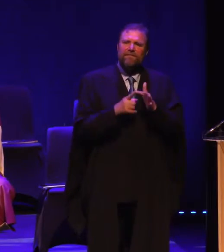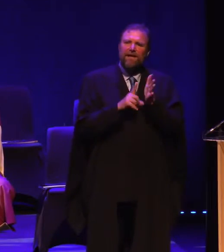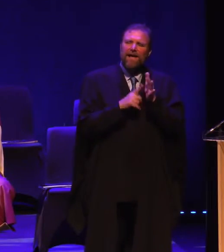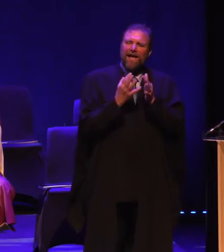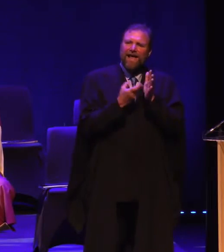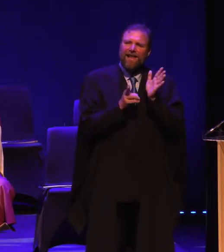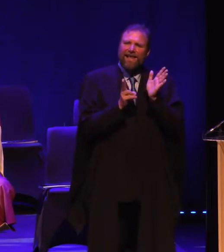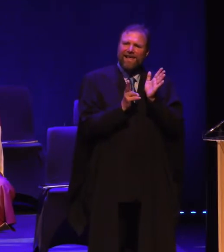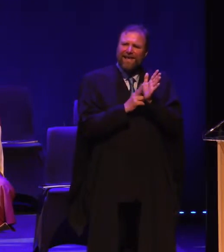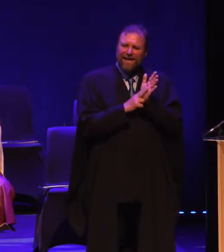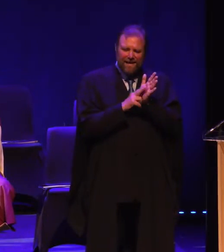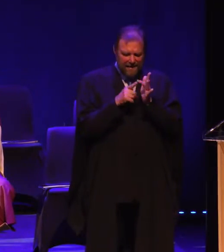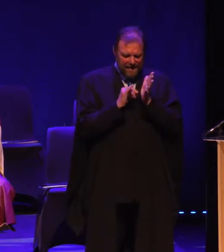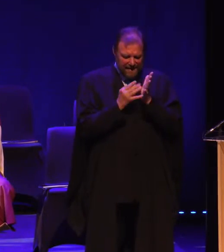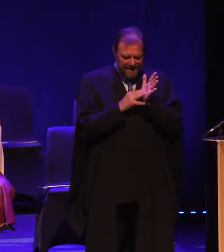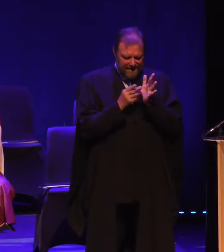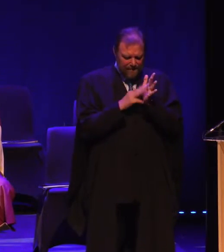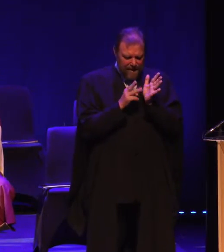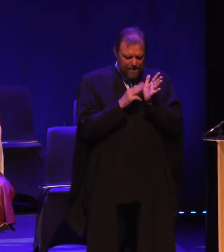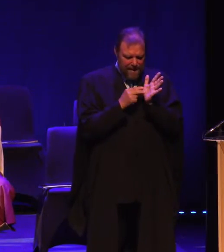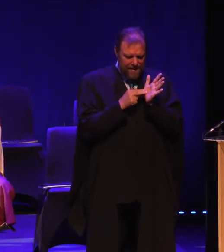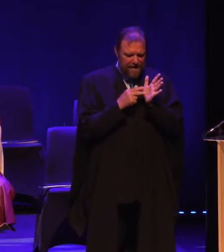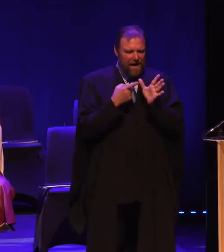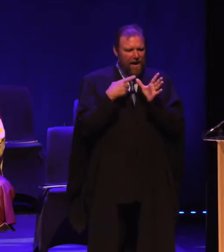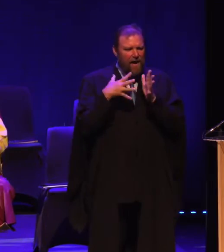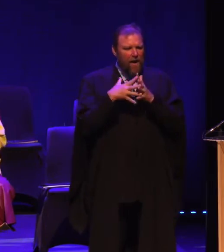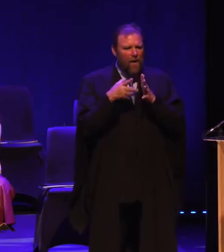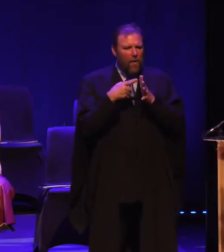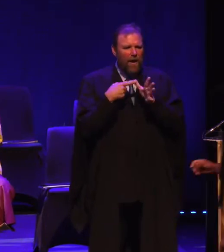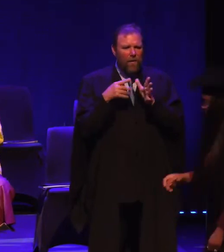Elogin Isimenmen Owewi.